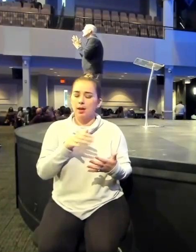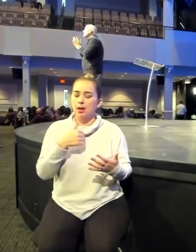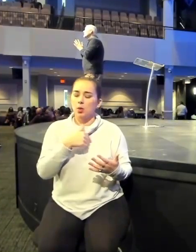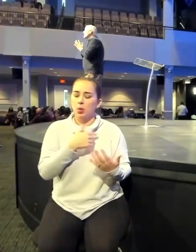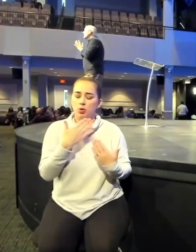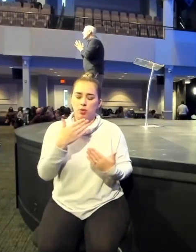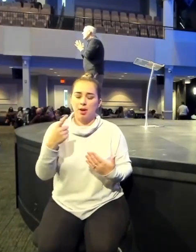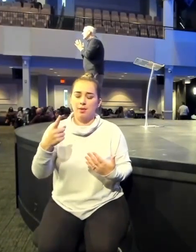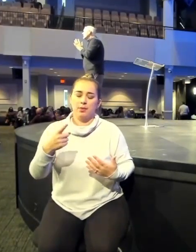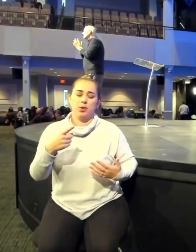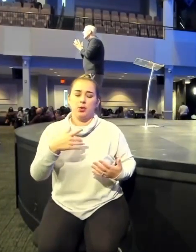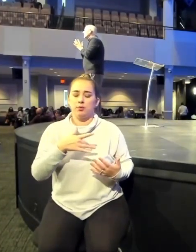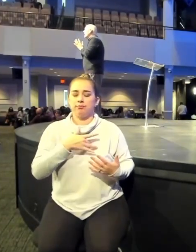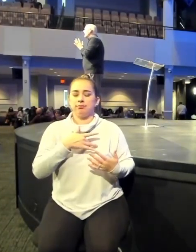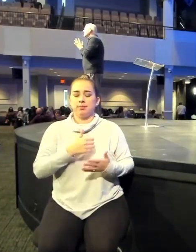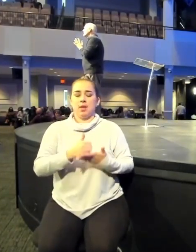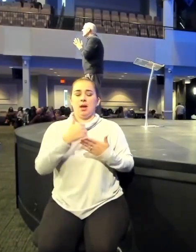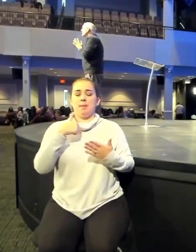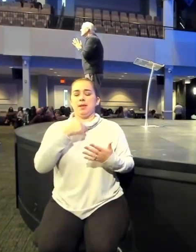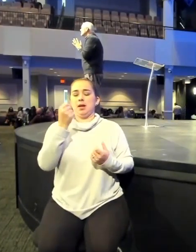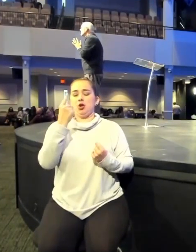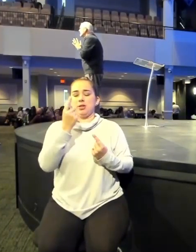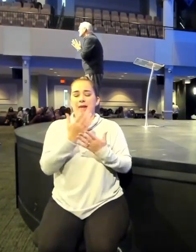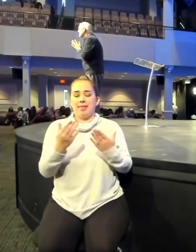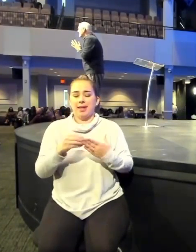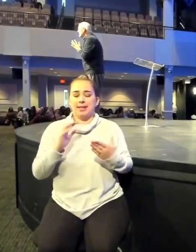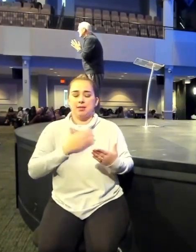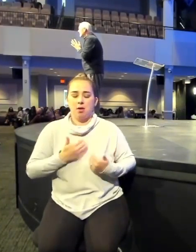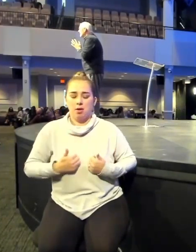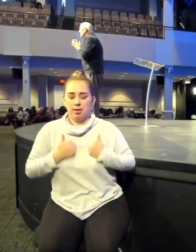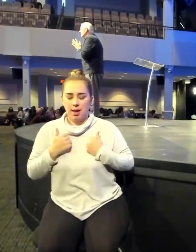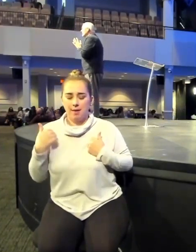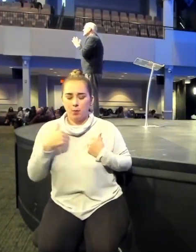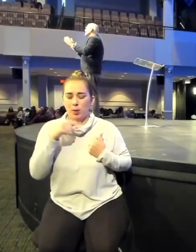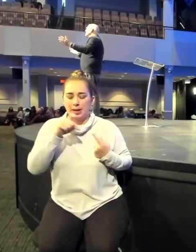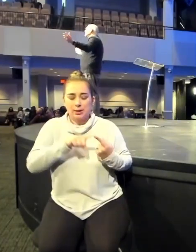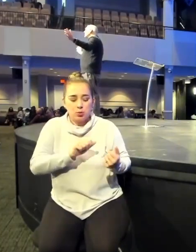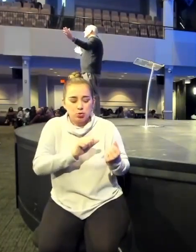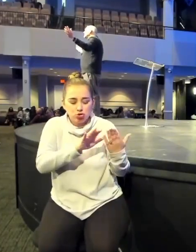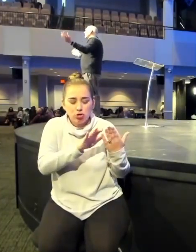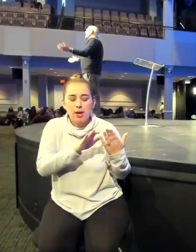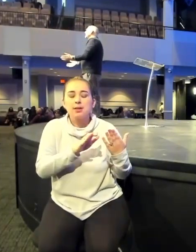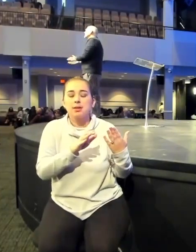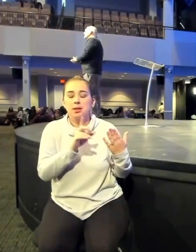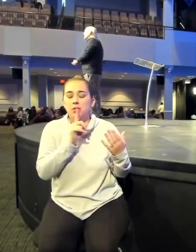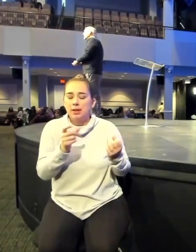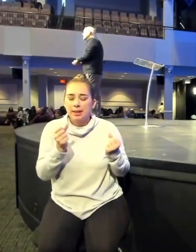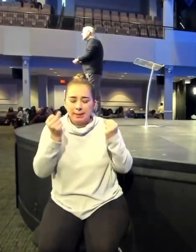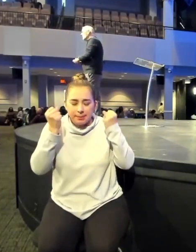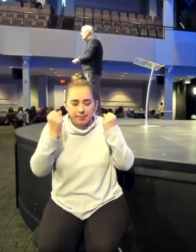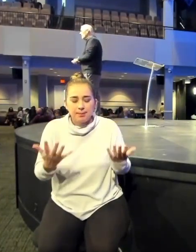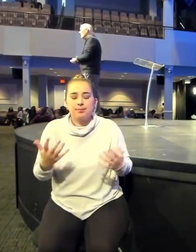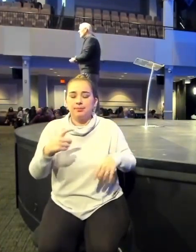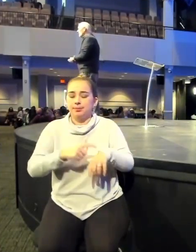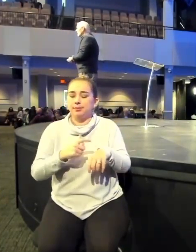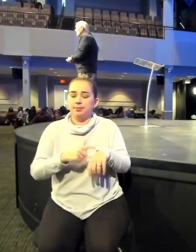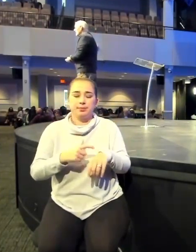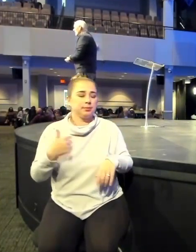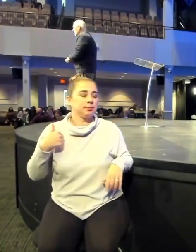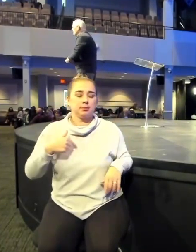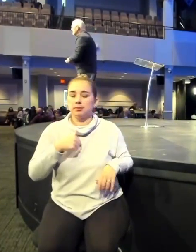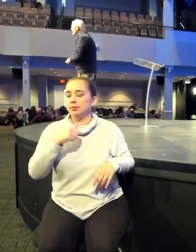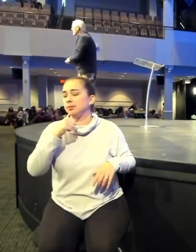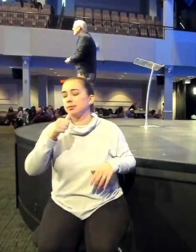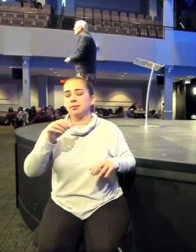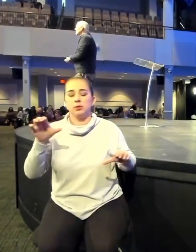have convicted us today about things in our own lives that we need to address. Lord, so many times we come up short